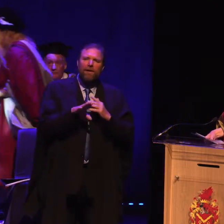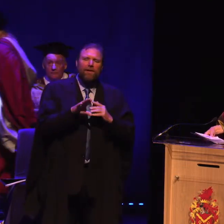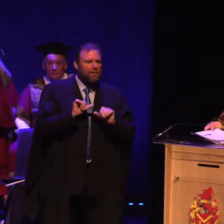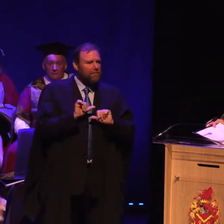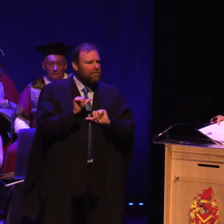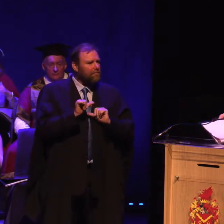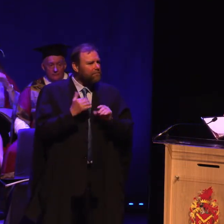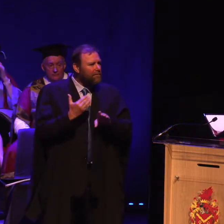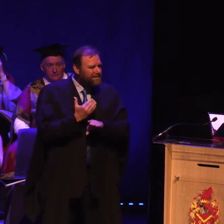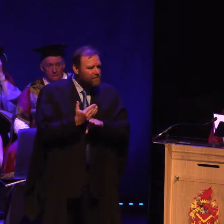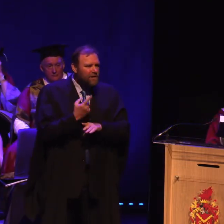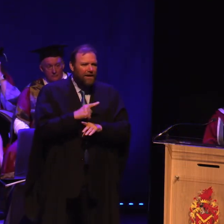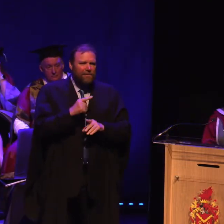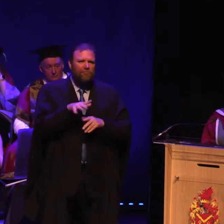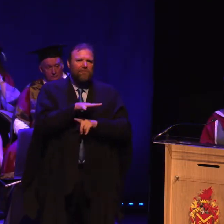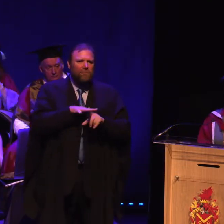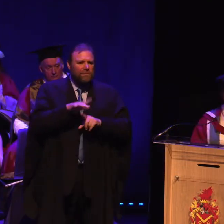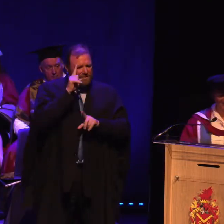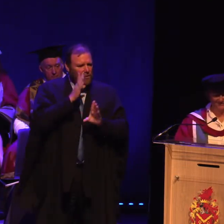psychology.